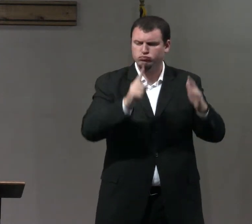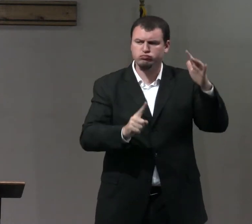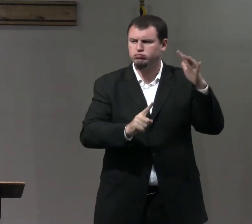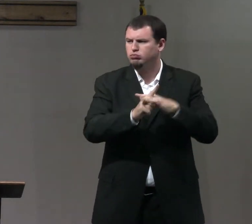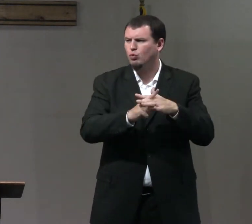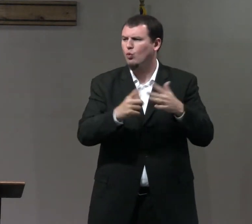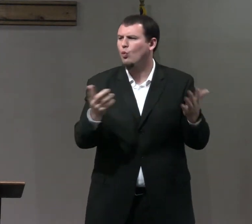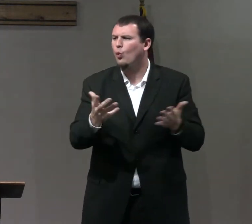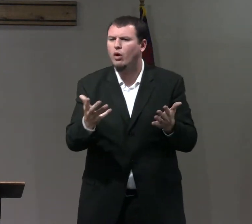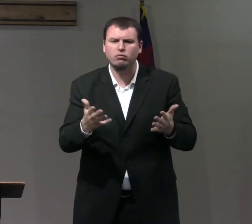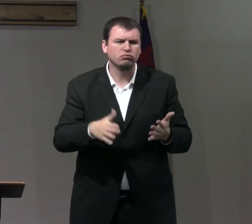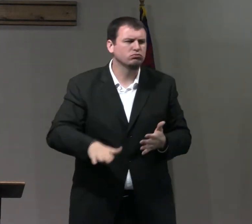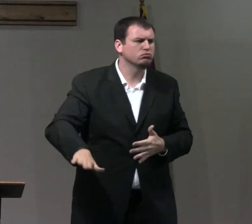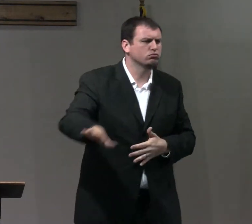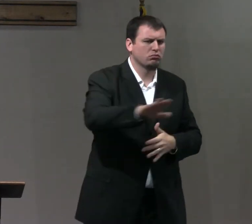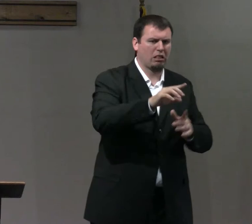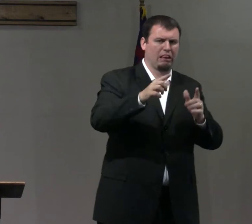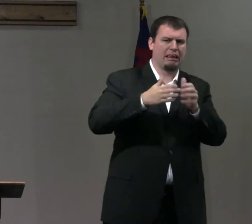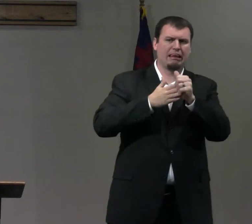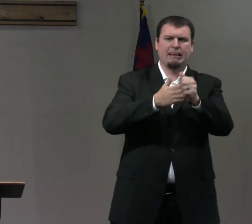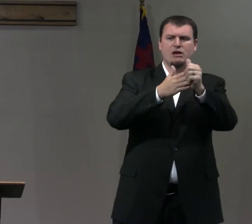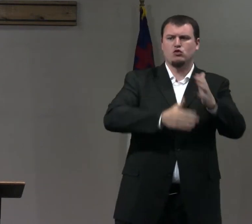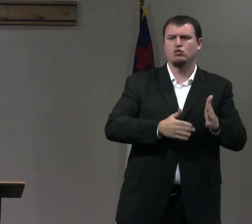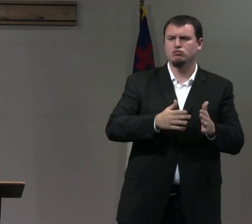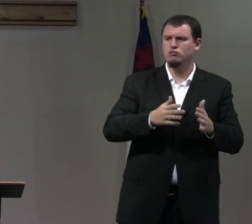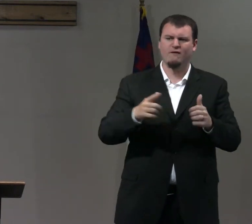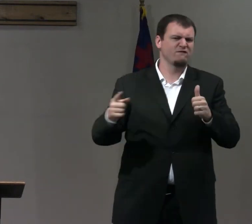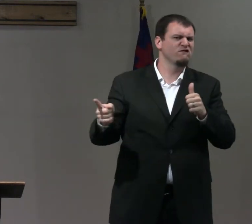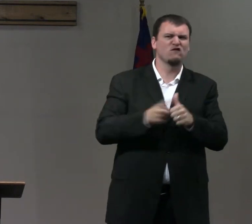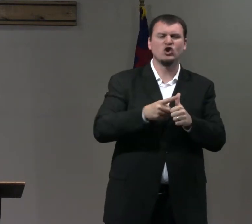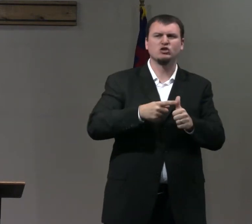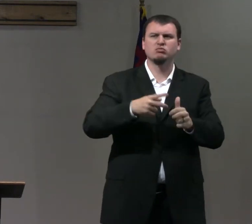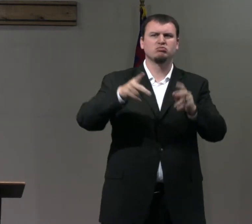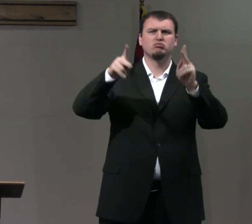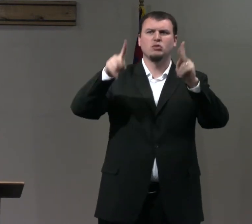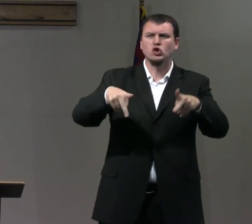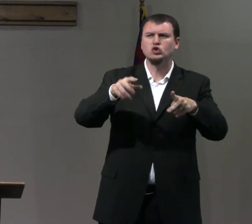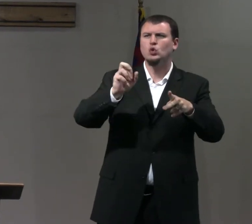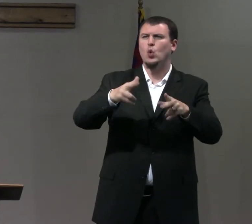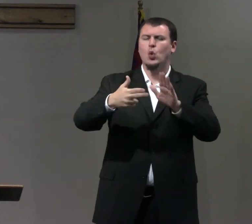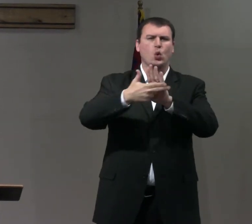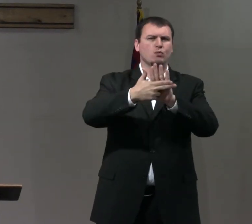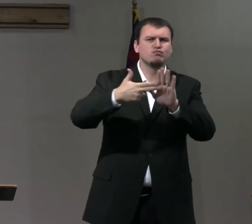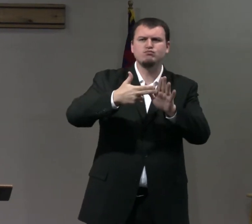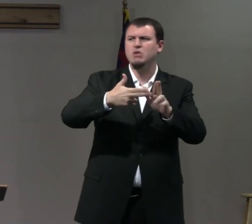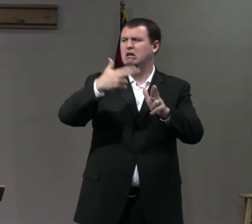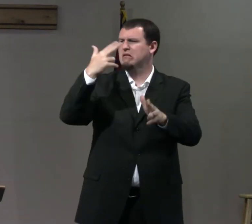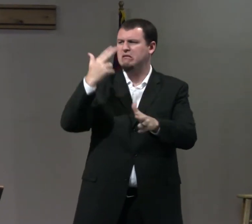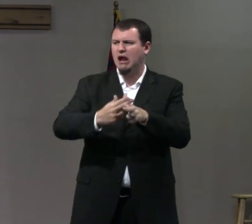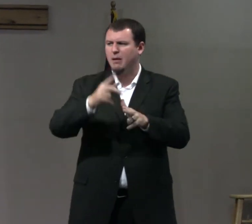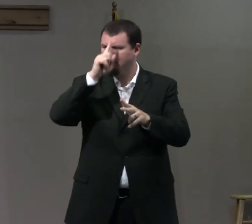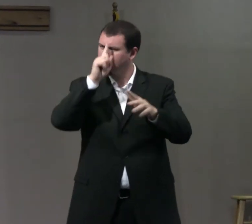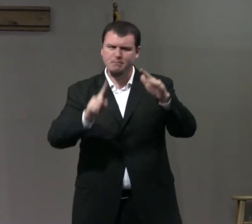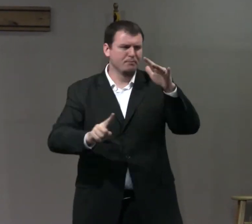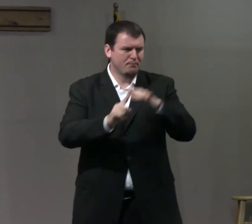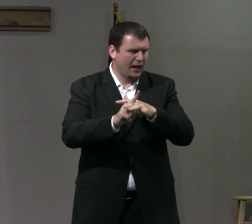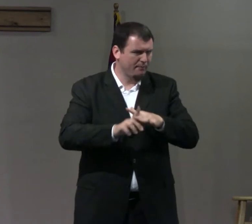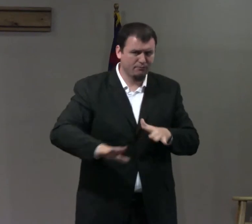when I say leader, what who does that mean to think of? Who's the first person that comes to mind